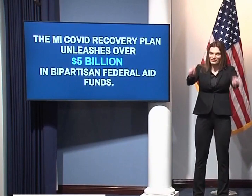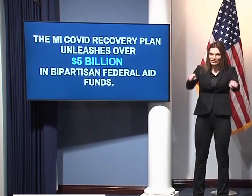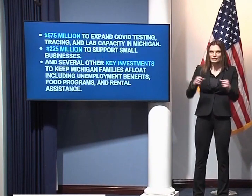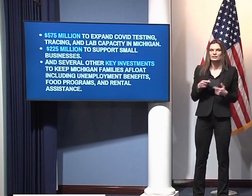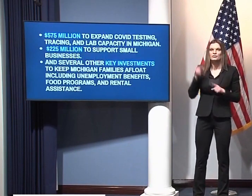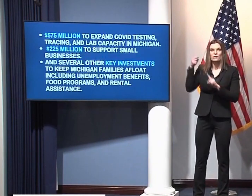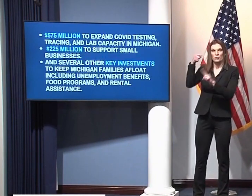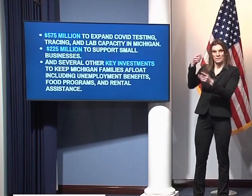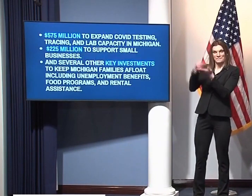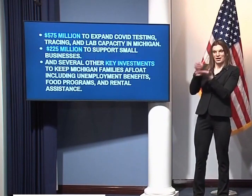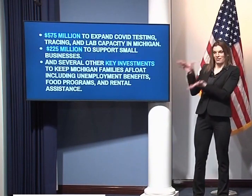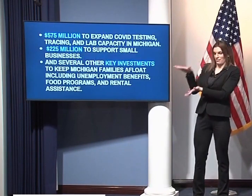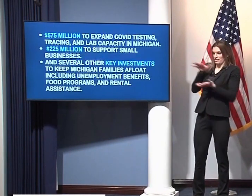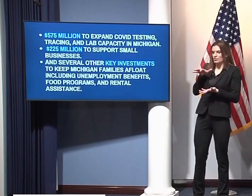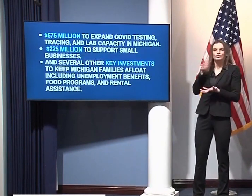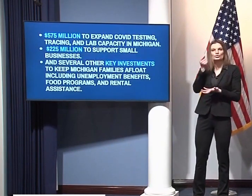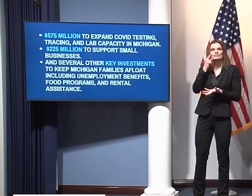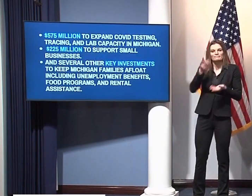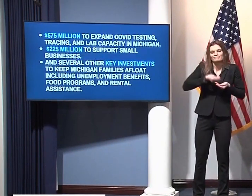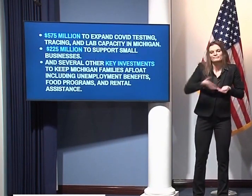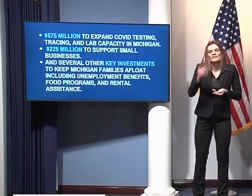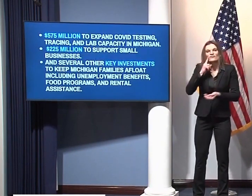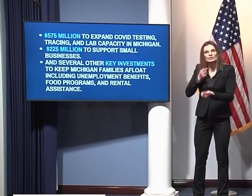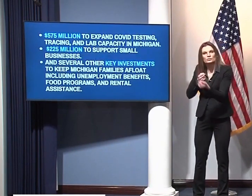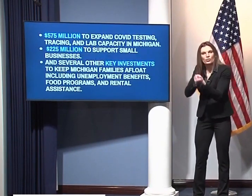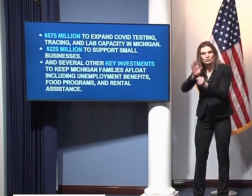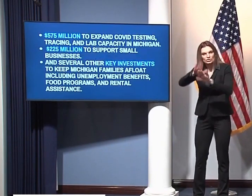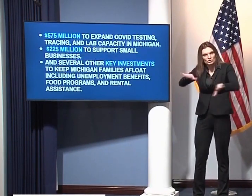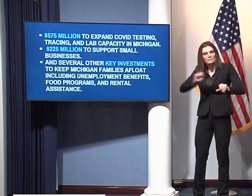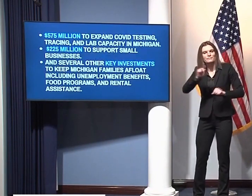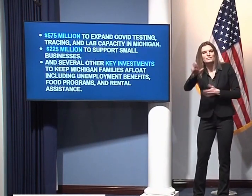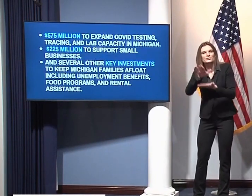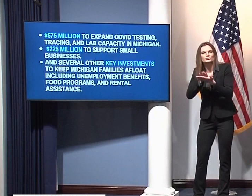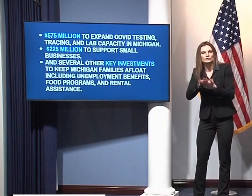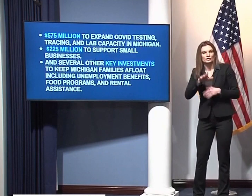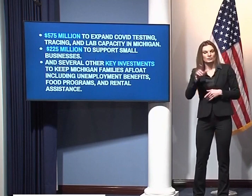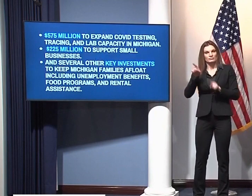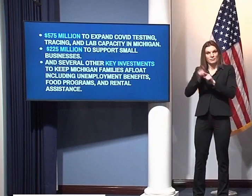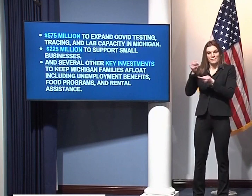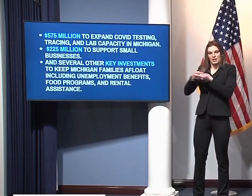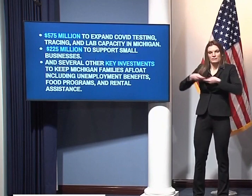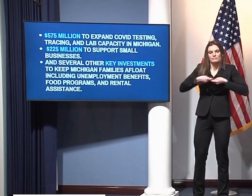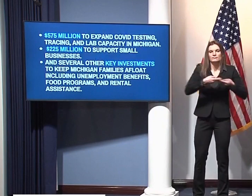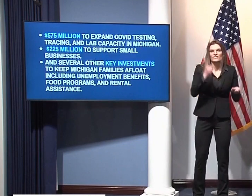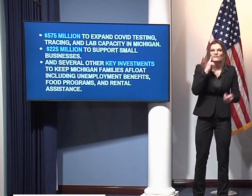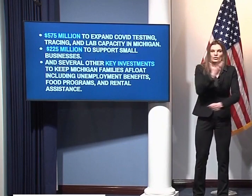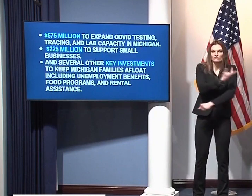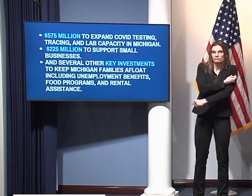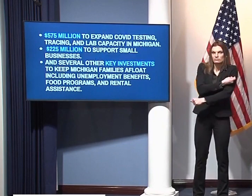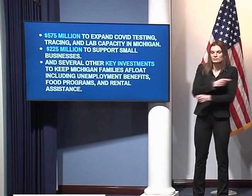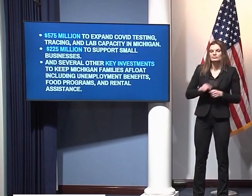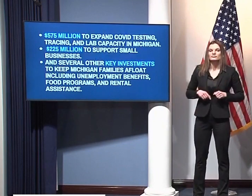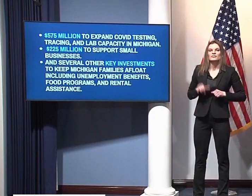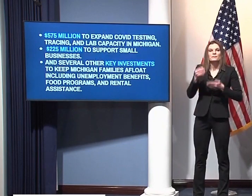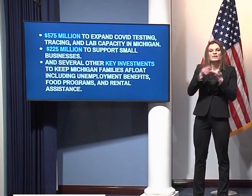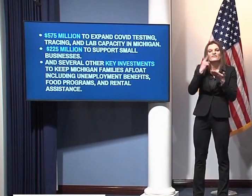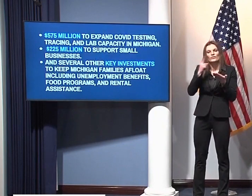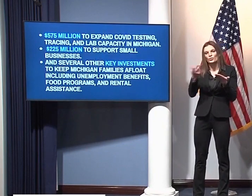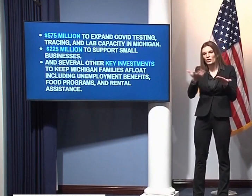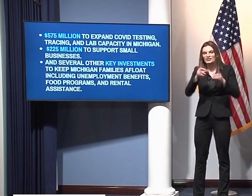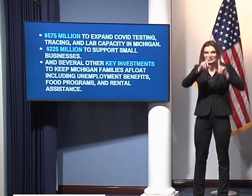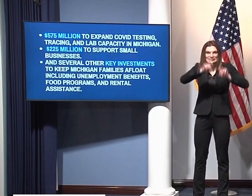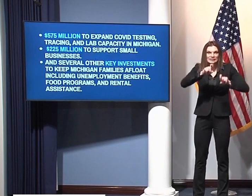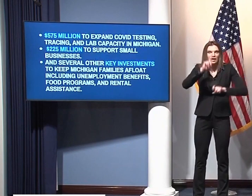in school. Specifically, there is $575 million to expand COVID testing, tracing,